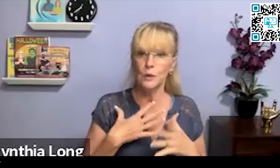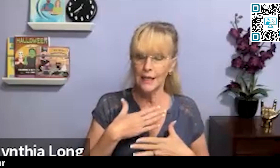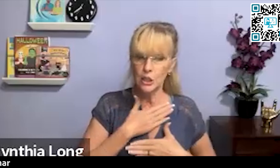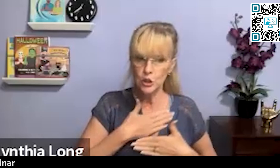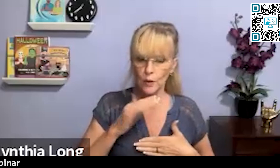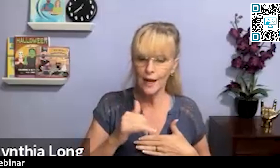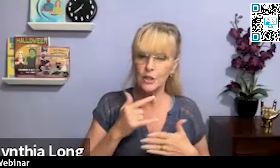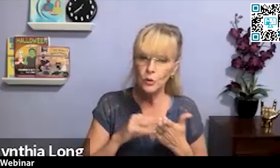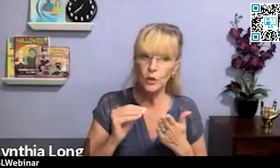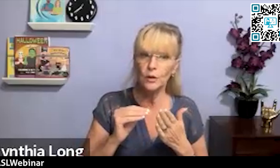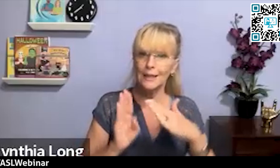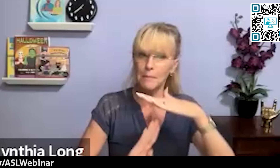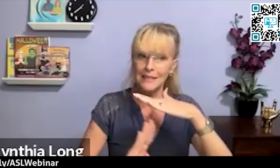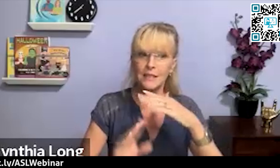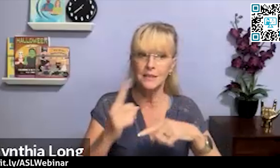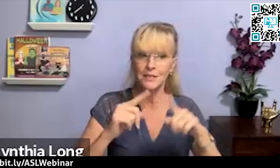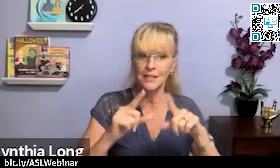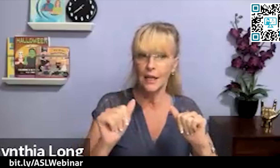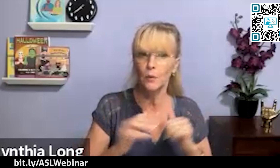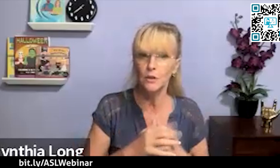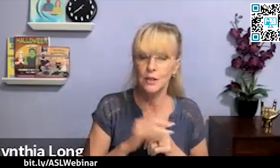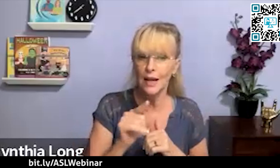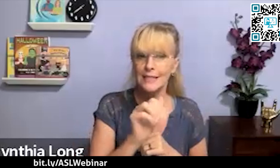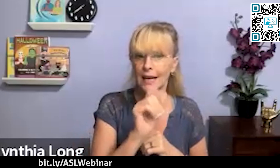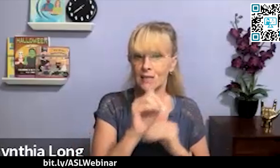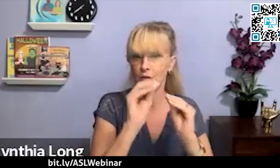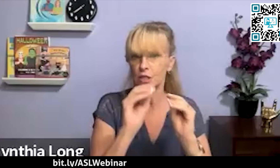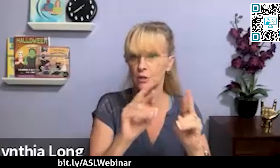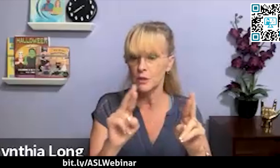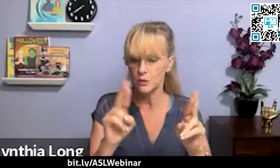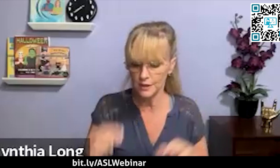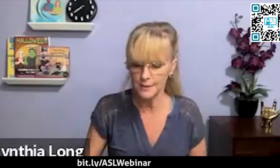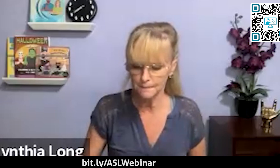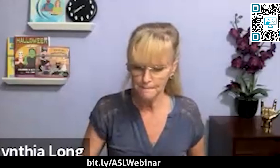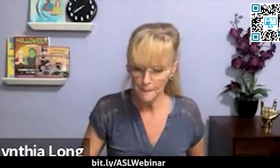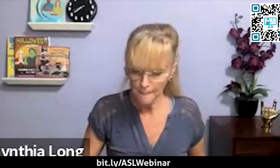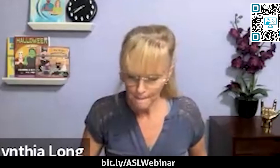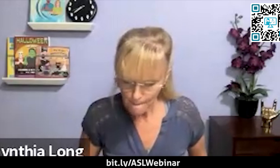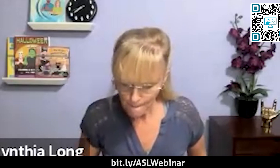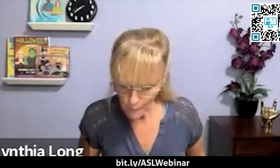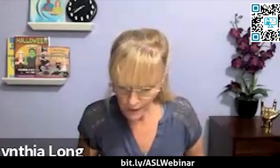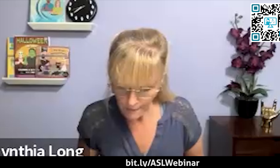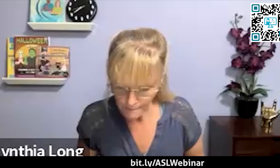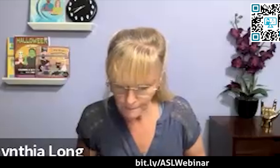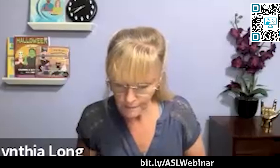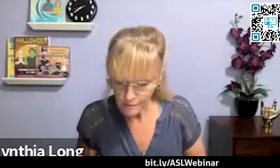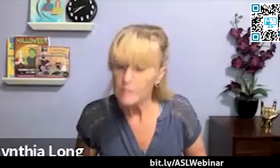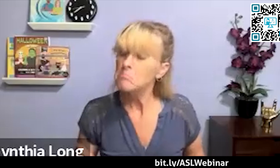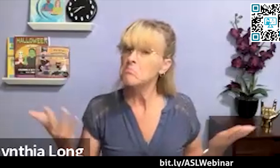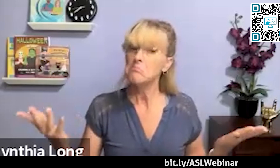really enjoy that, to learn the basics of sign language. So that's at ASL Teaching Resources. Okay.